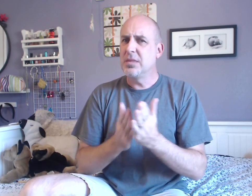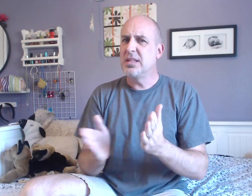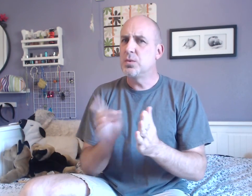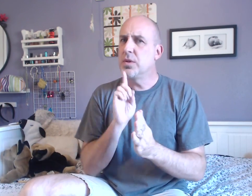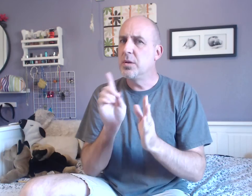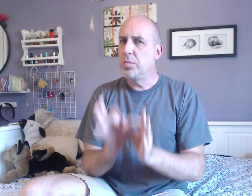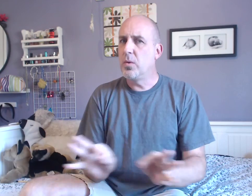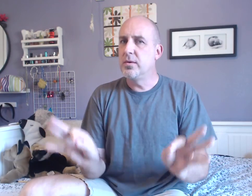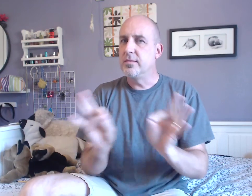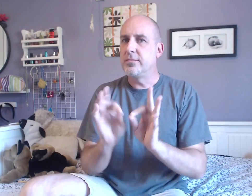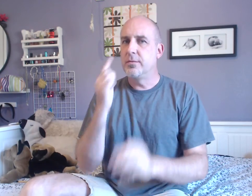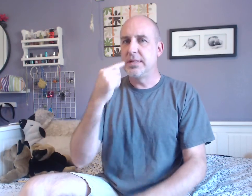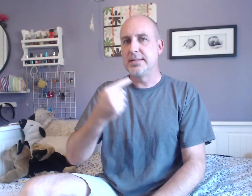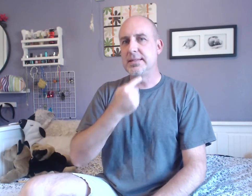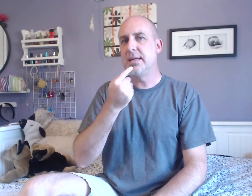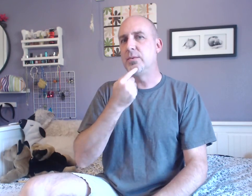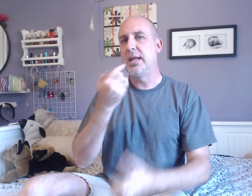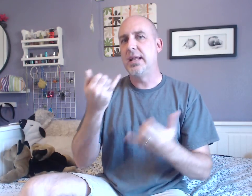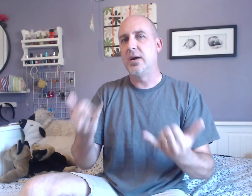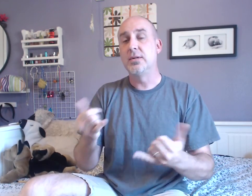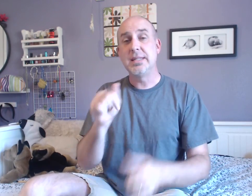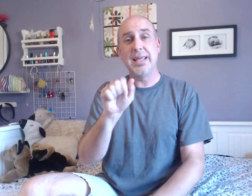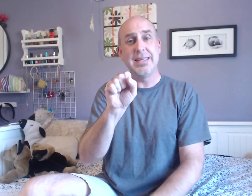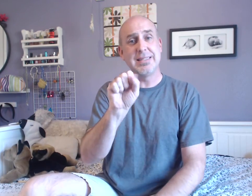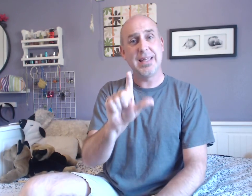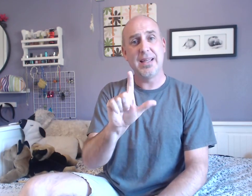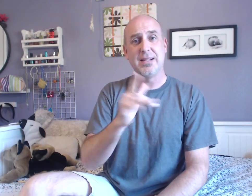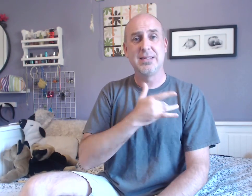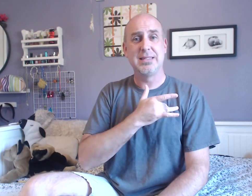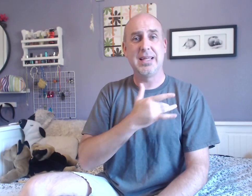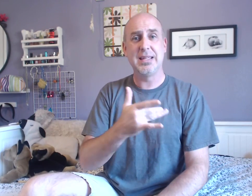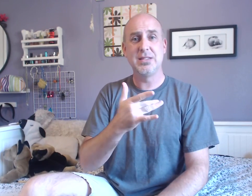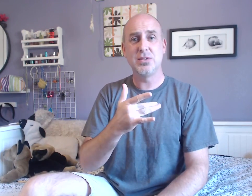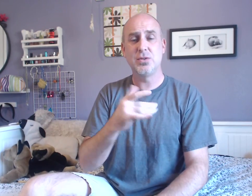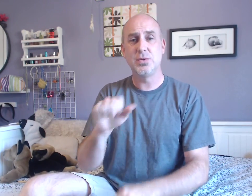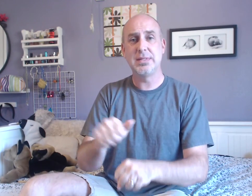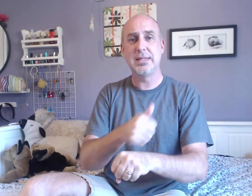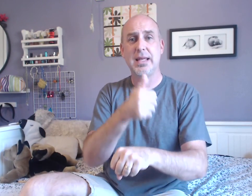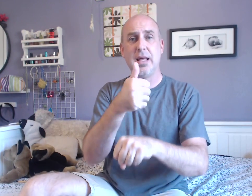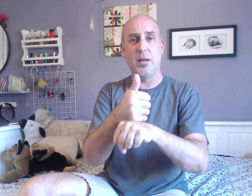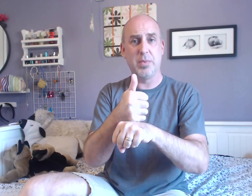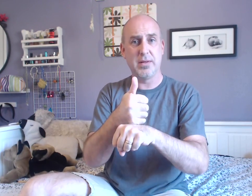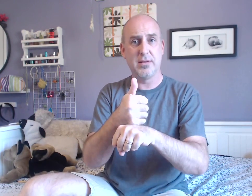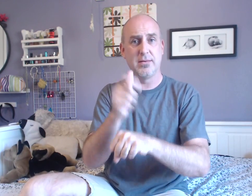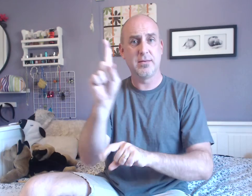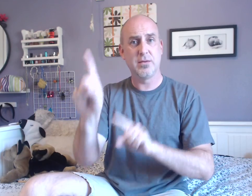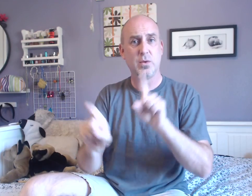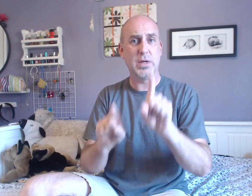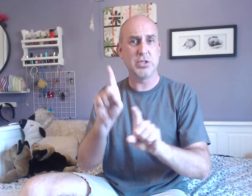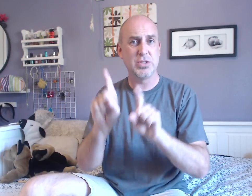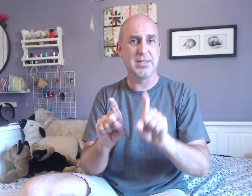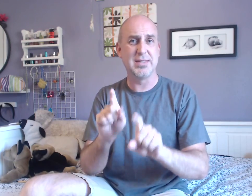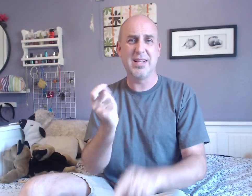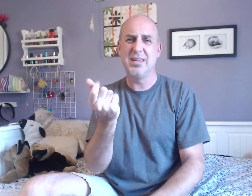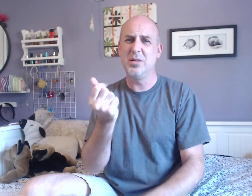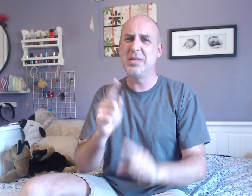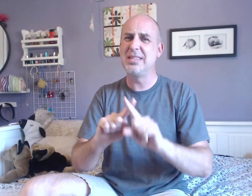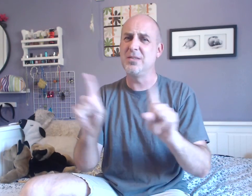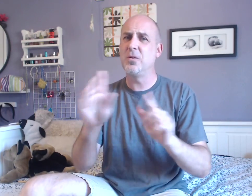that's really important for me to say right now is ASL tends to set up the questions a little bit differently